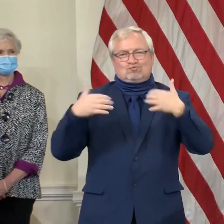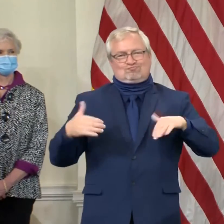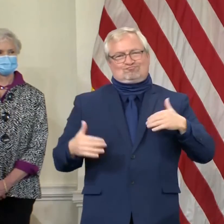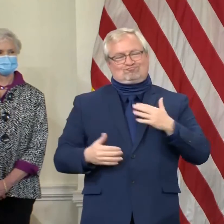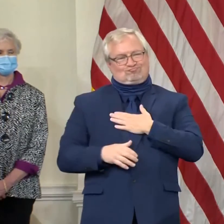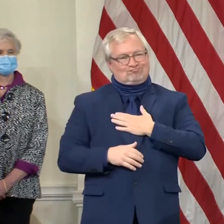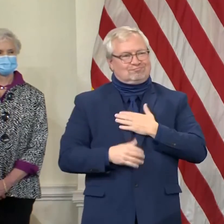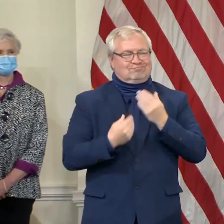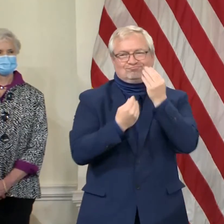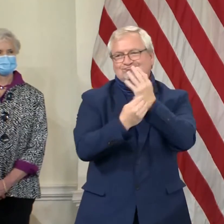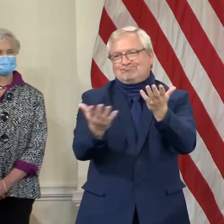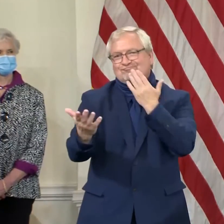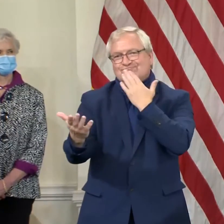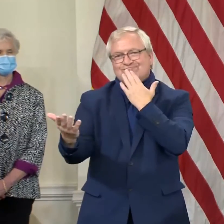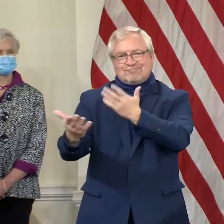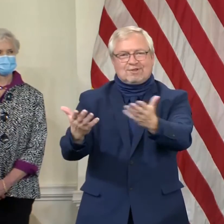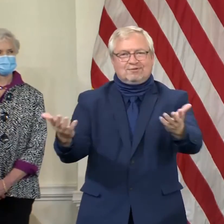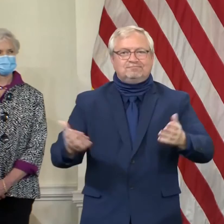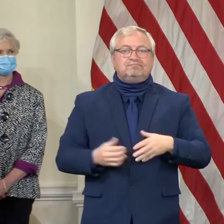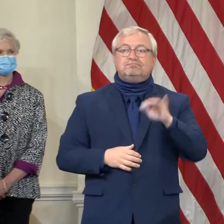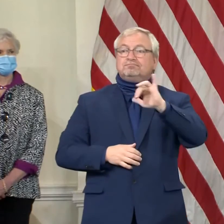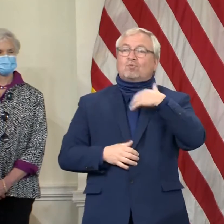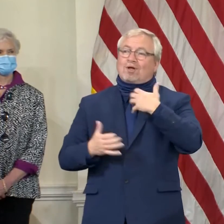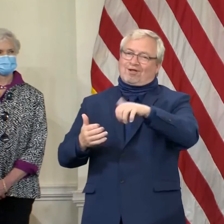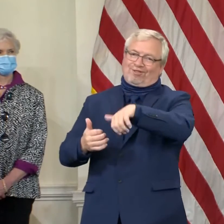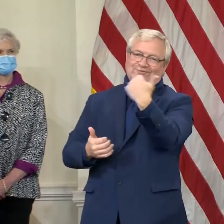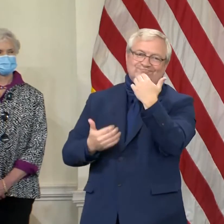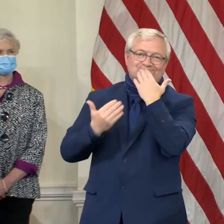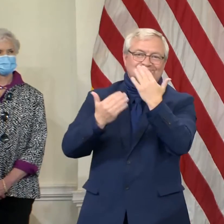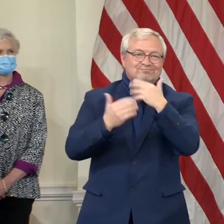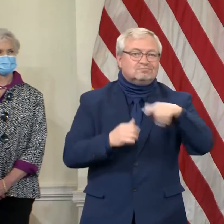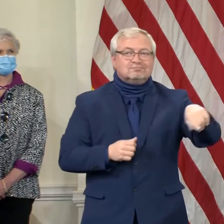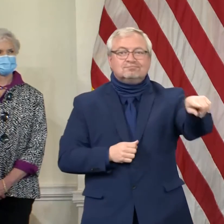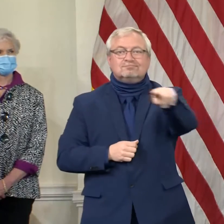Also, thank you to all of you who went out and went to work